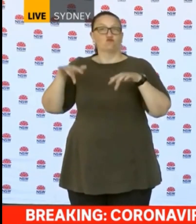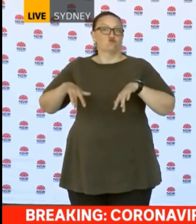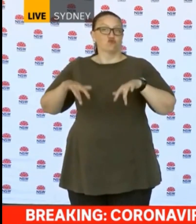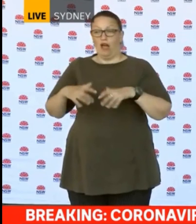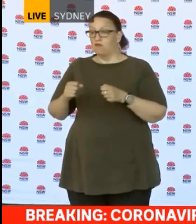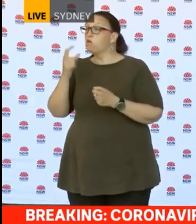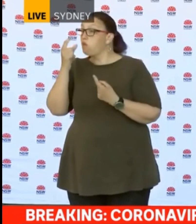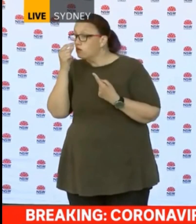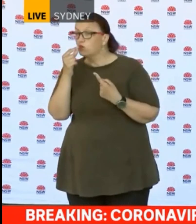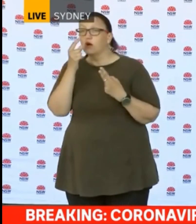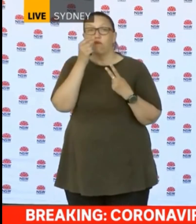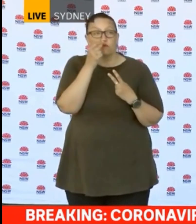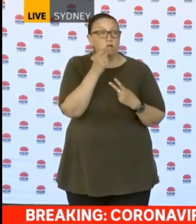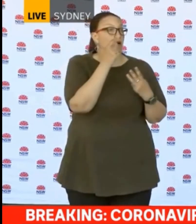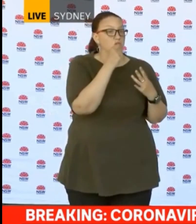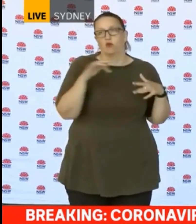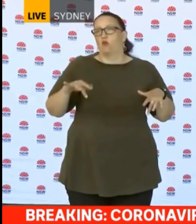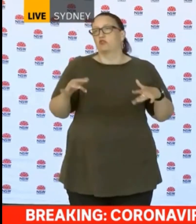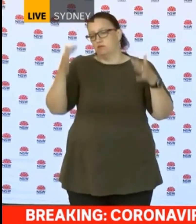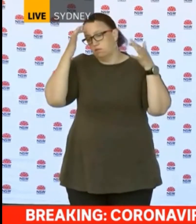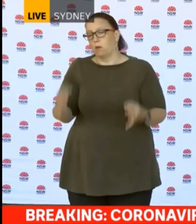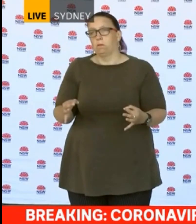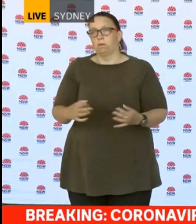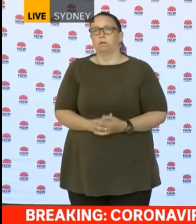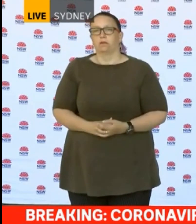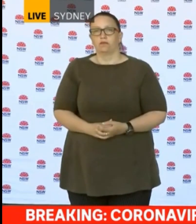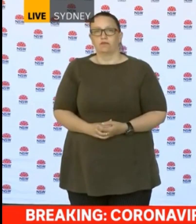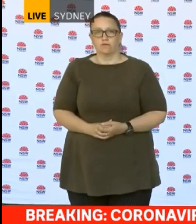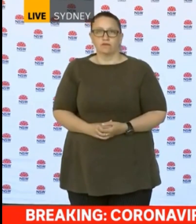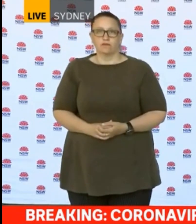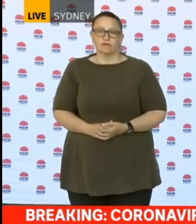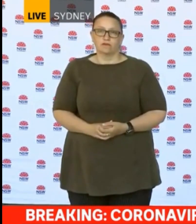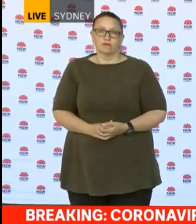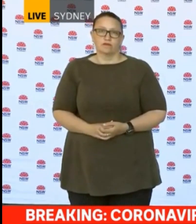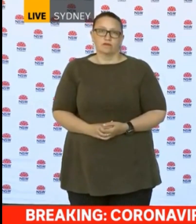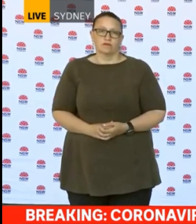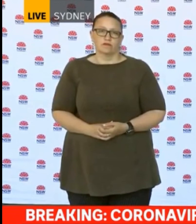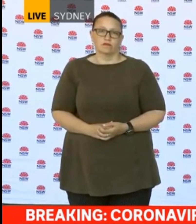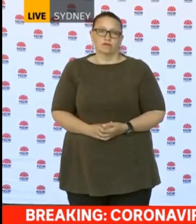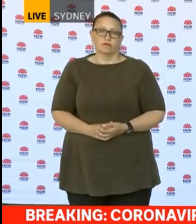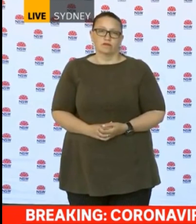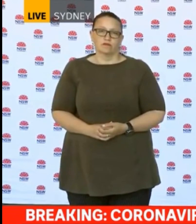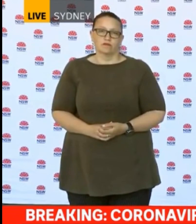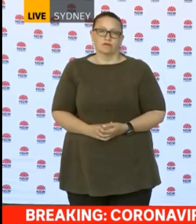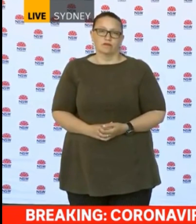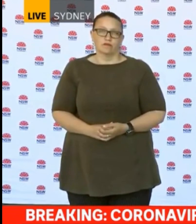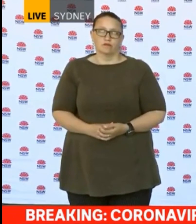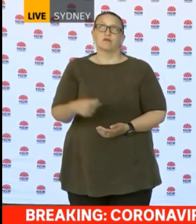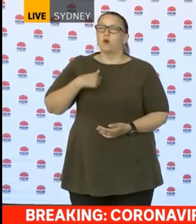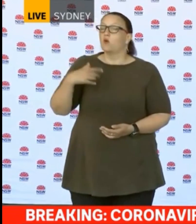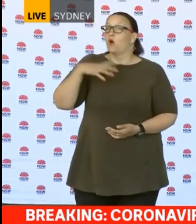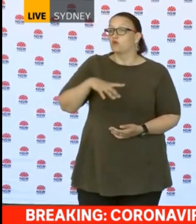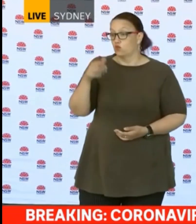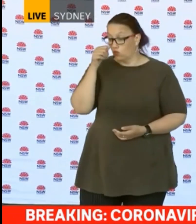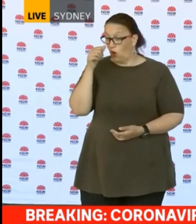no firm connection. So as you're aware, we like to have a clear line of